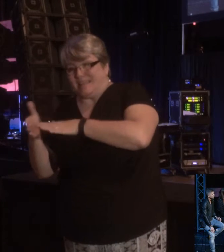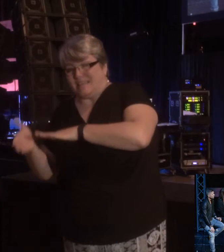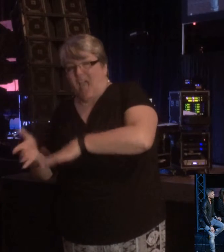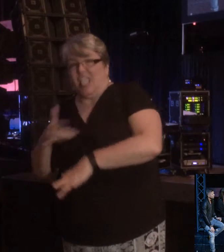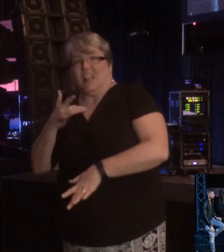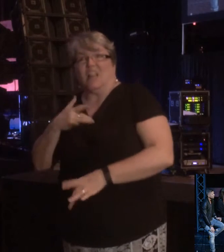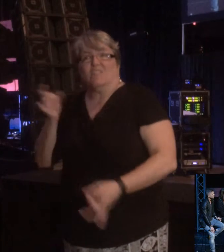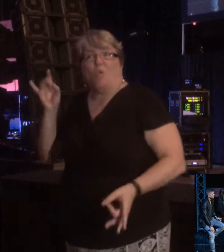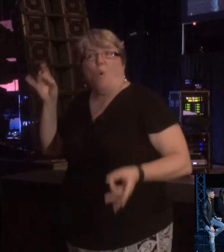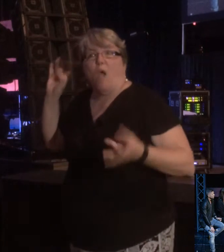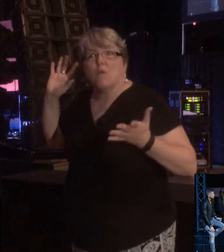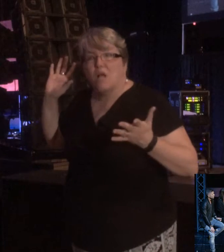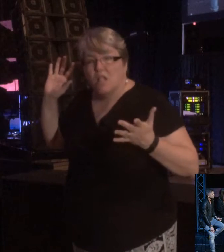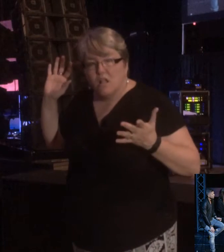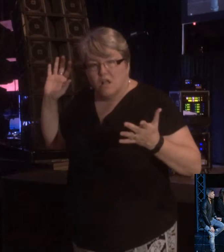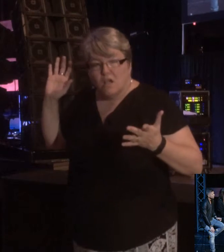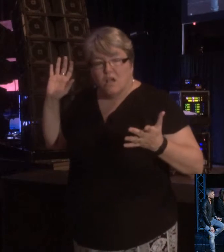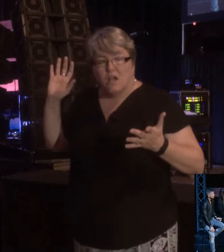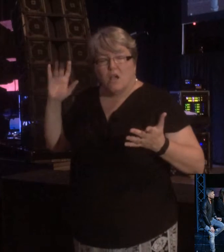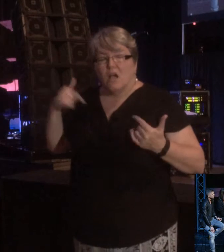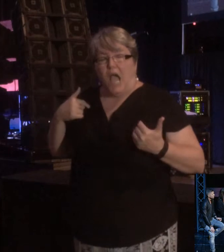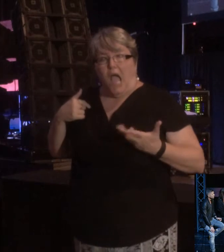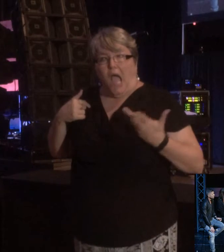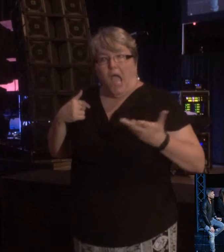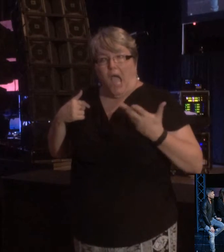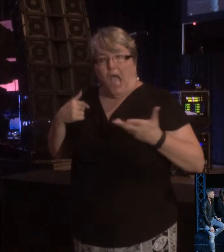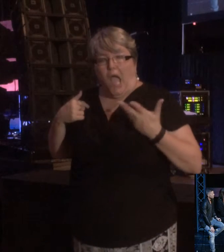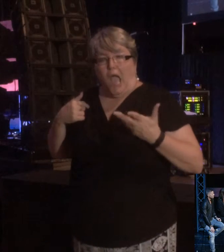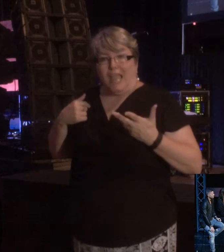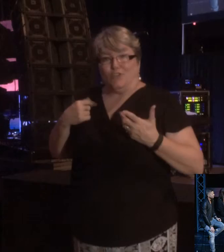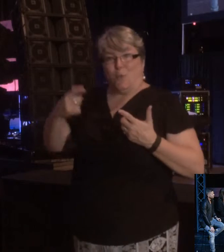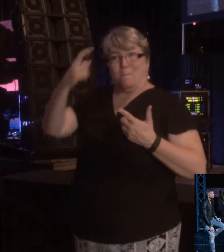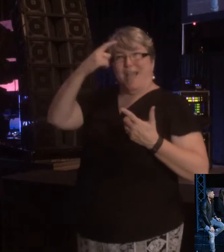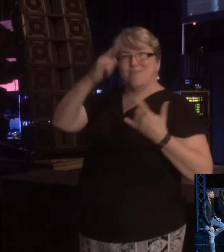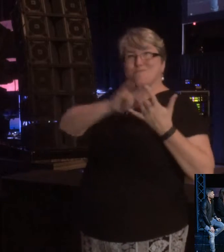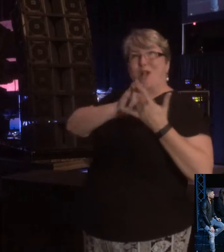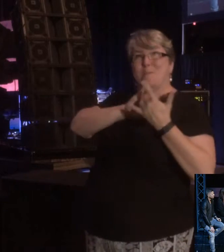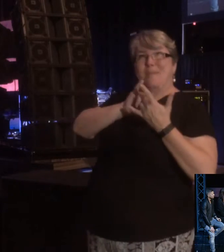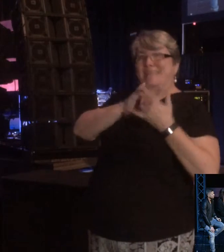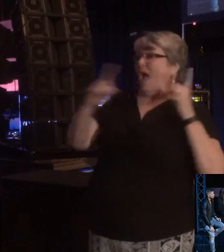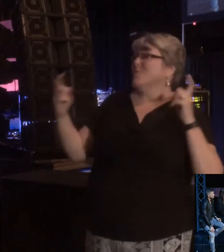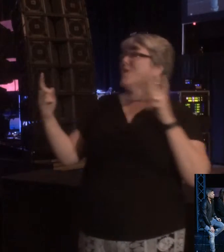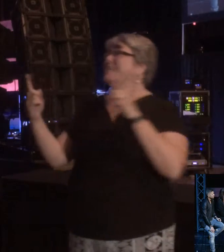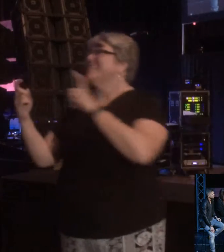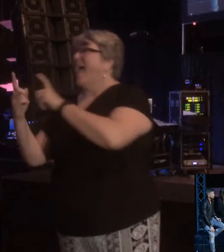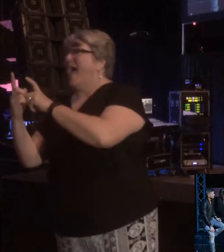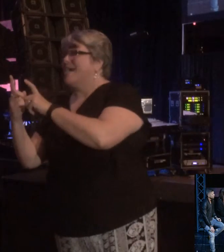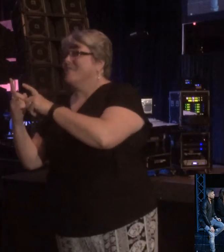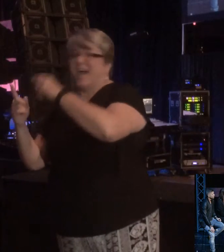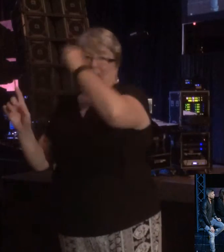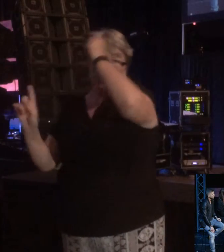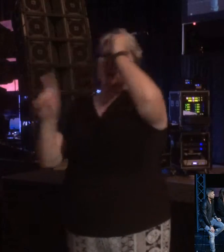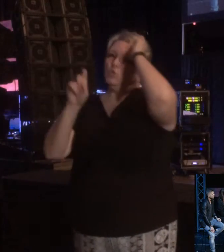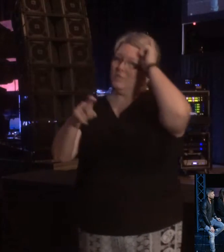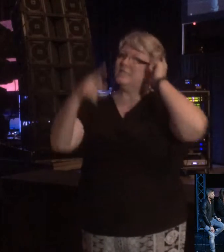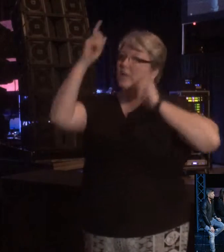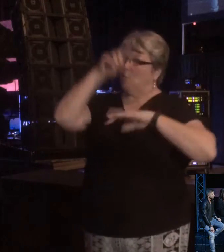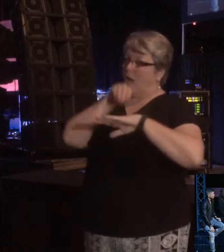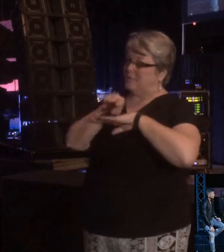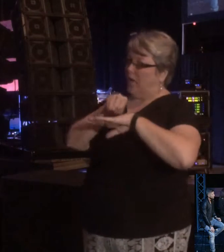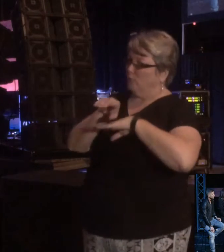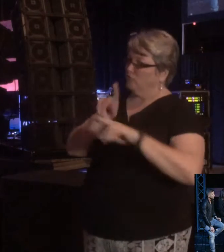for me, I'm just a strong believer in that because that's what I saw work. So that's why I think that. But yeah. And